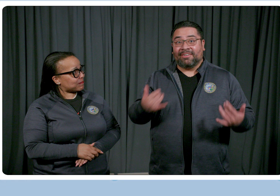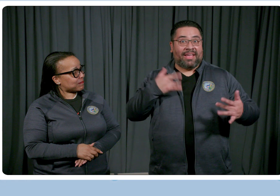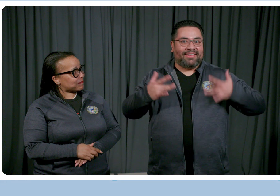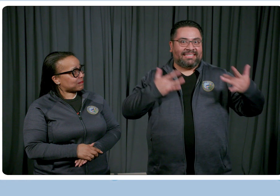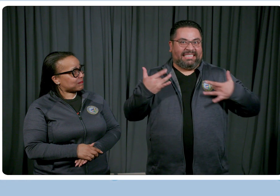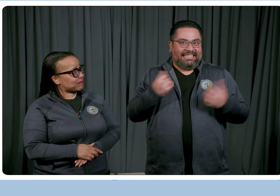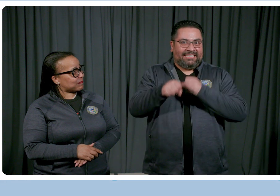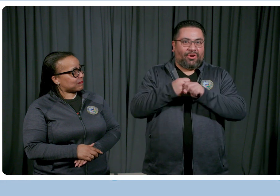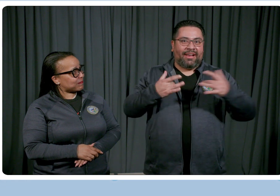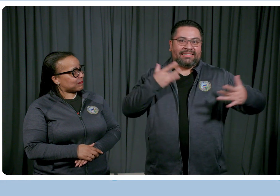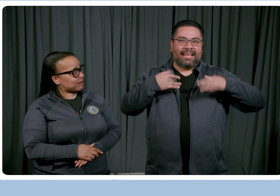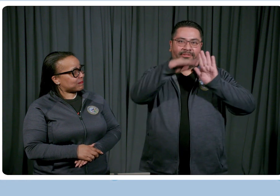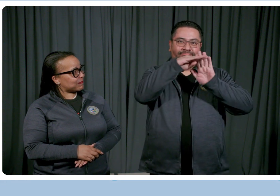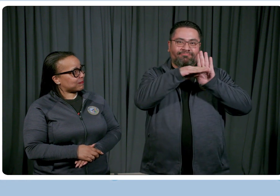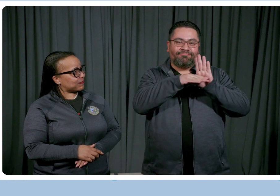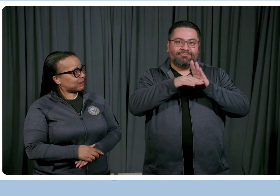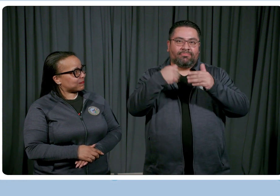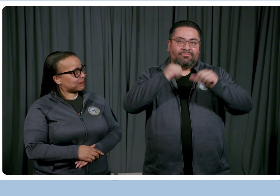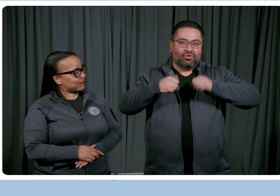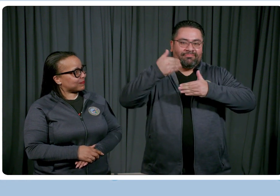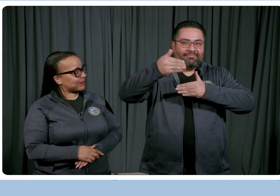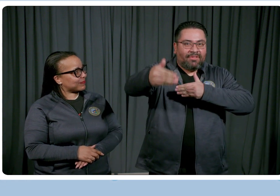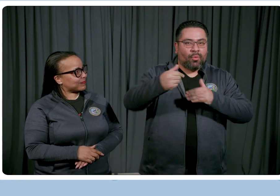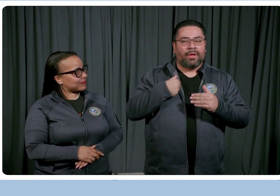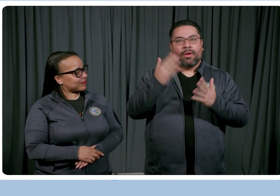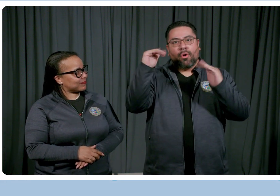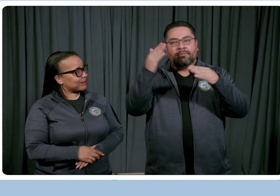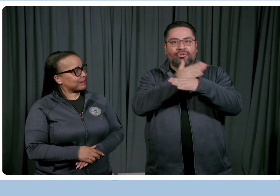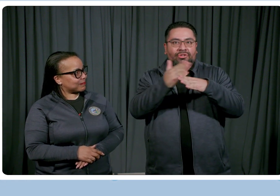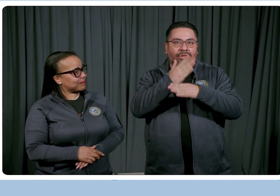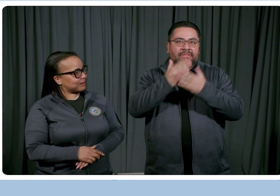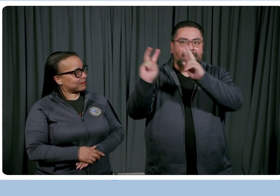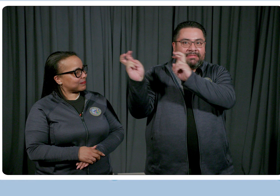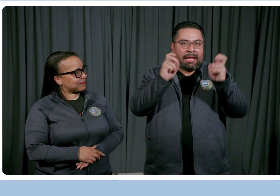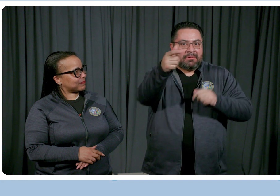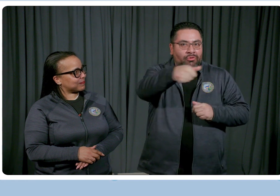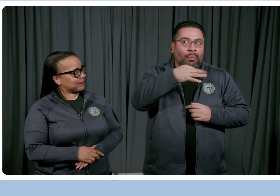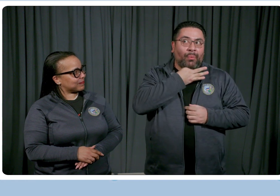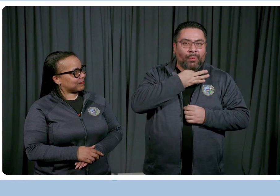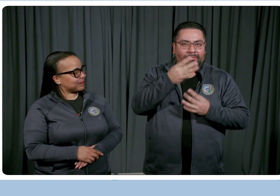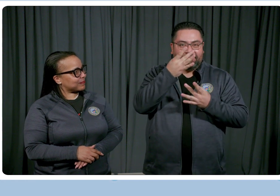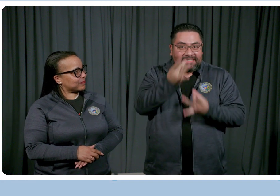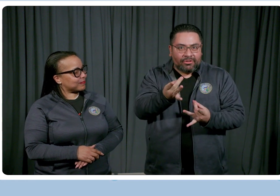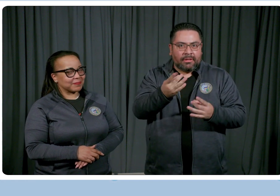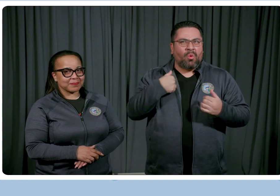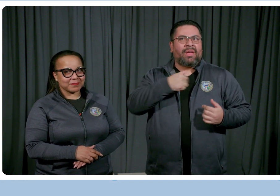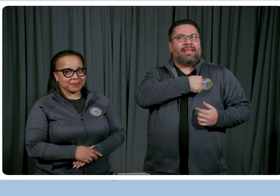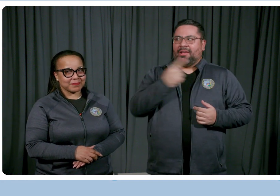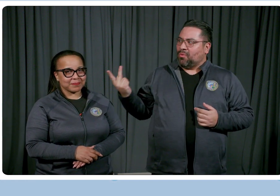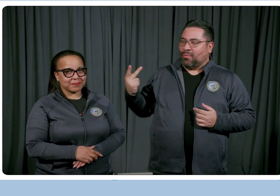an exciting lineup for you this year and hope to share some topics that you find interesting, but thought we would